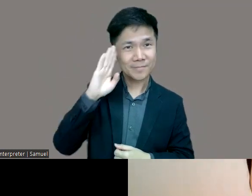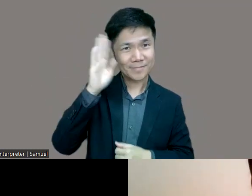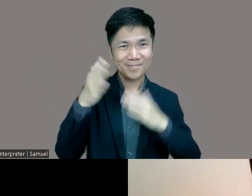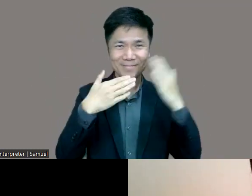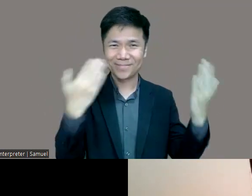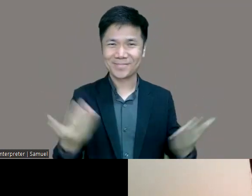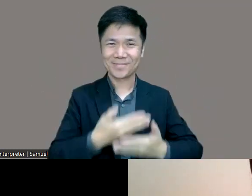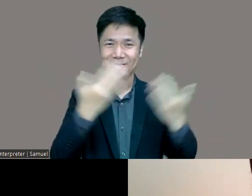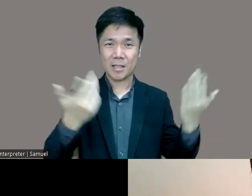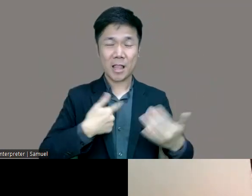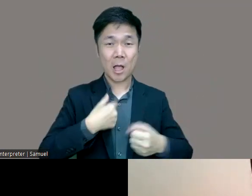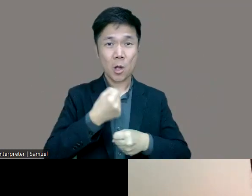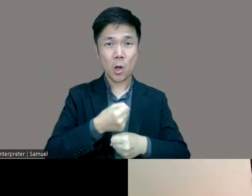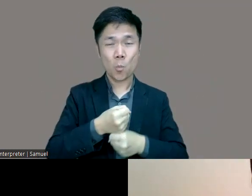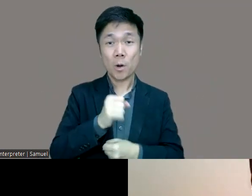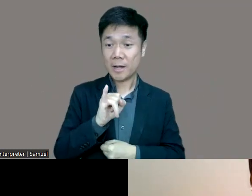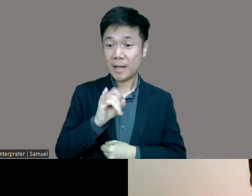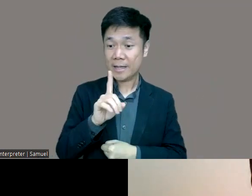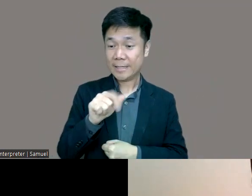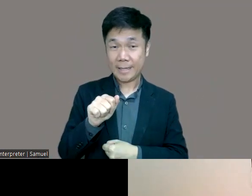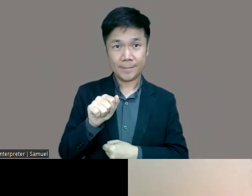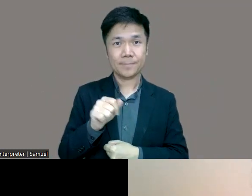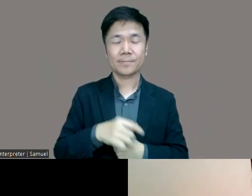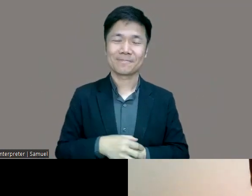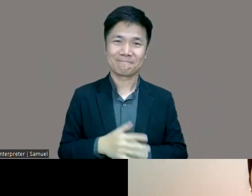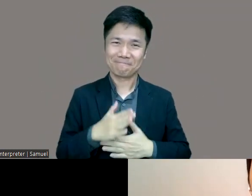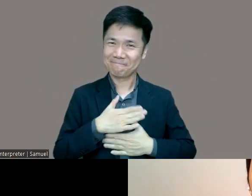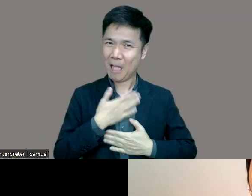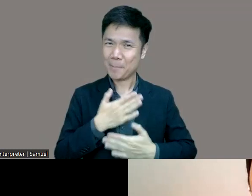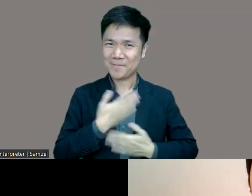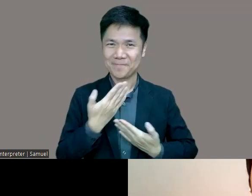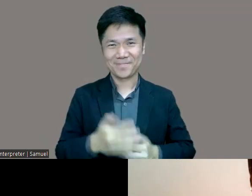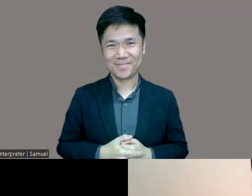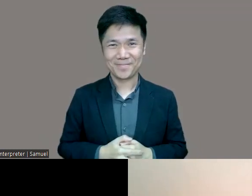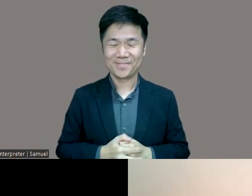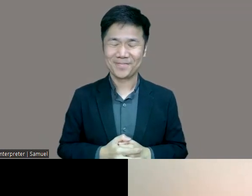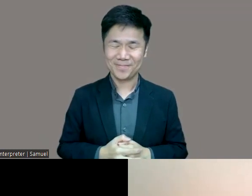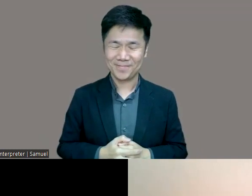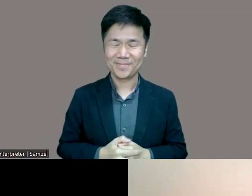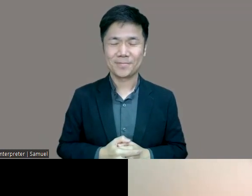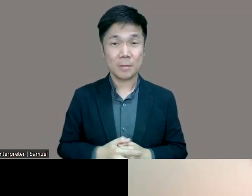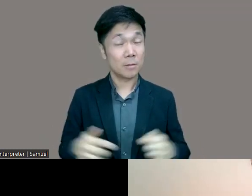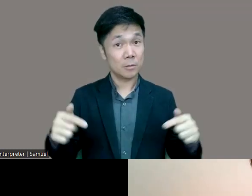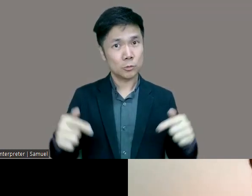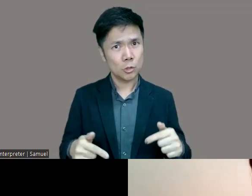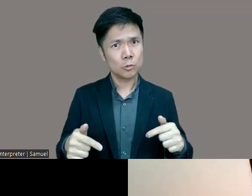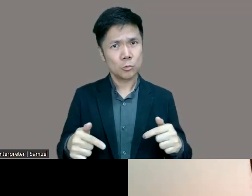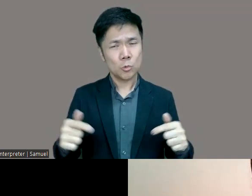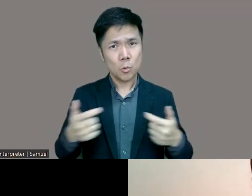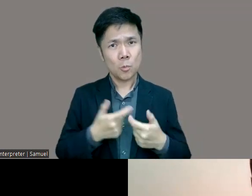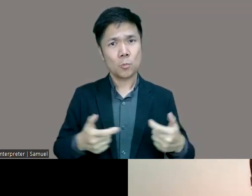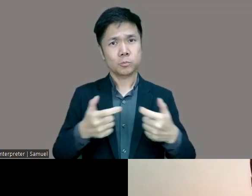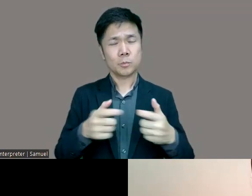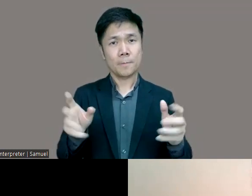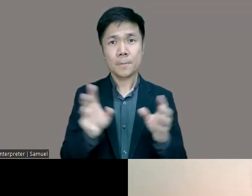the International Disability Alliance, and I'm so happy that we actually could create this environment with your support,